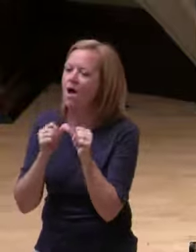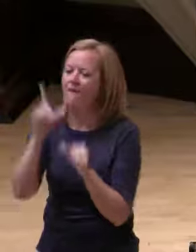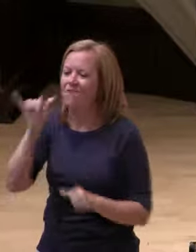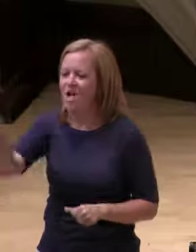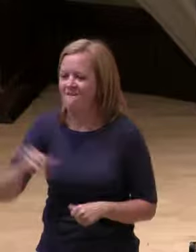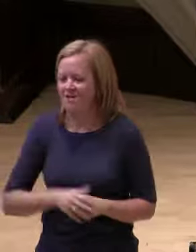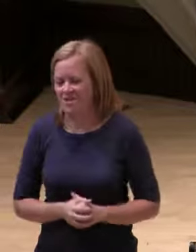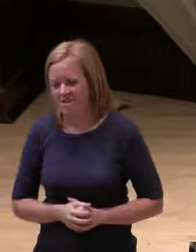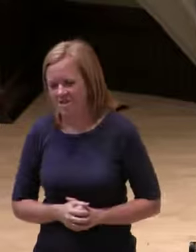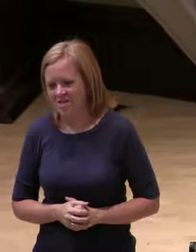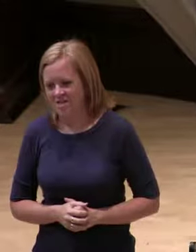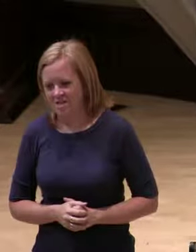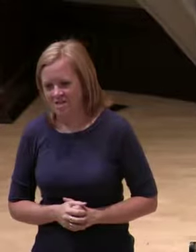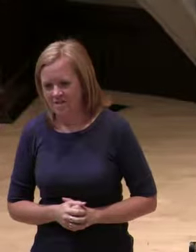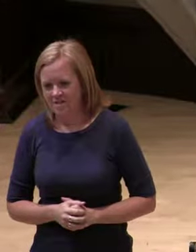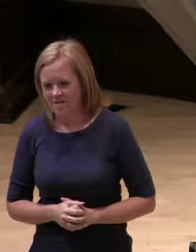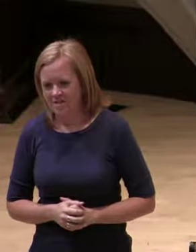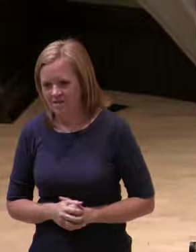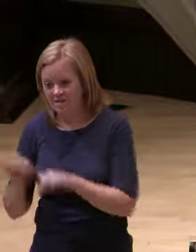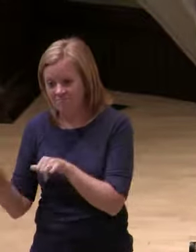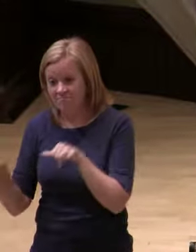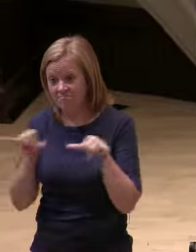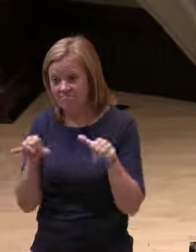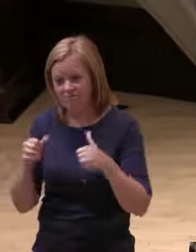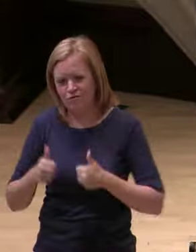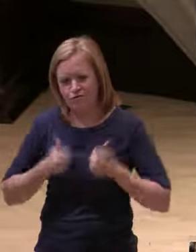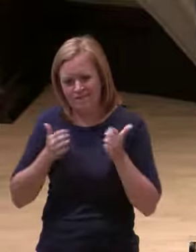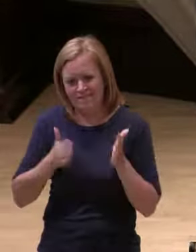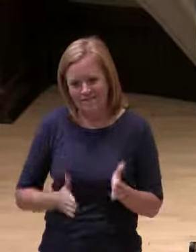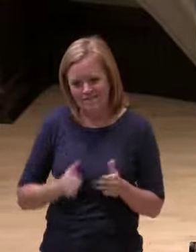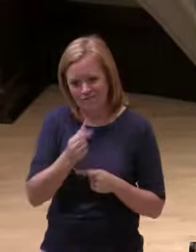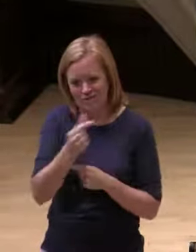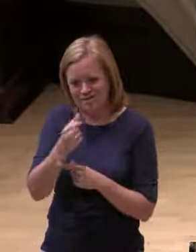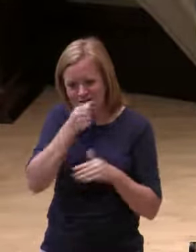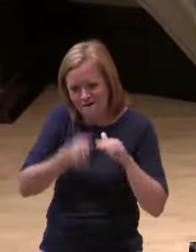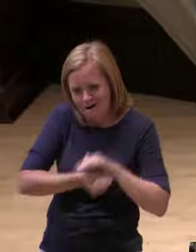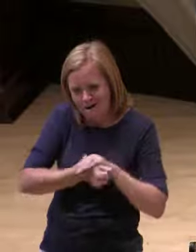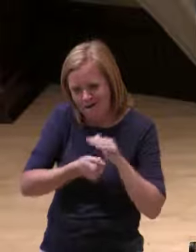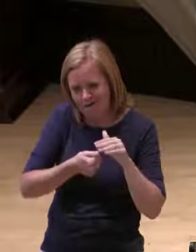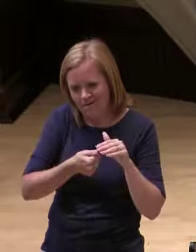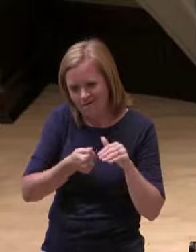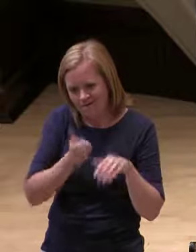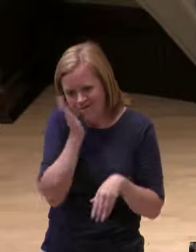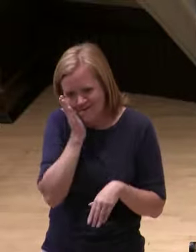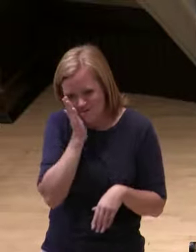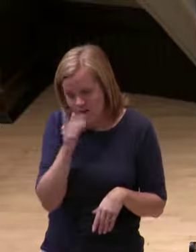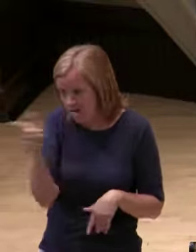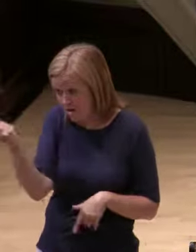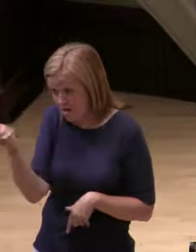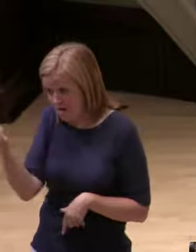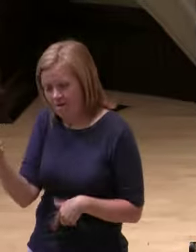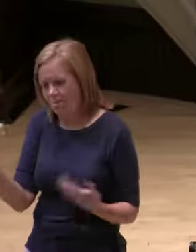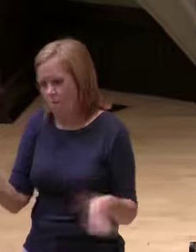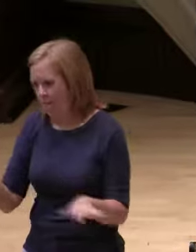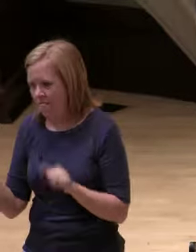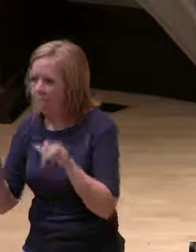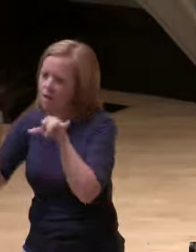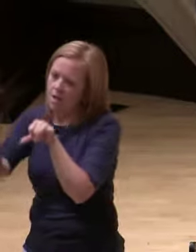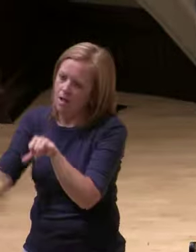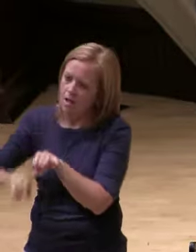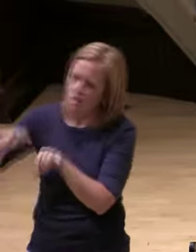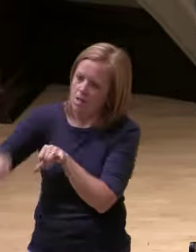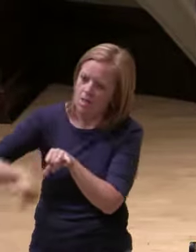forever. Just like the resident at Grace of God hiding under the bed, they didn't want to leave. They just wanted to stay